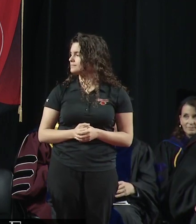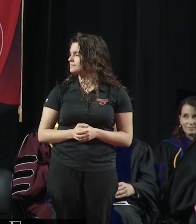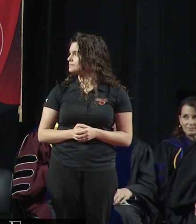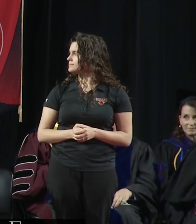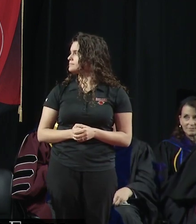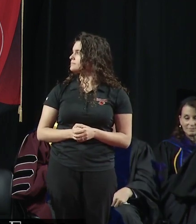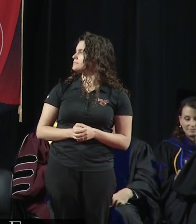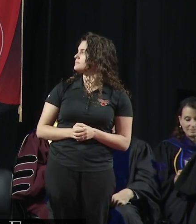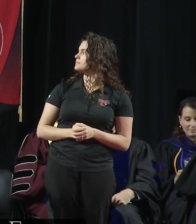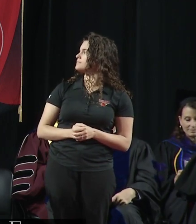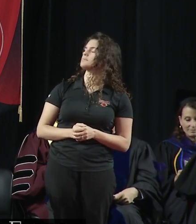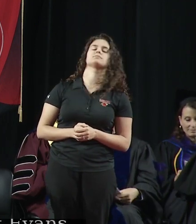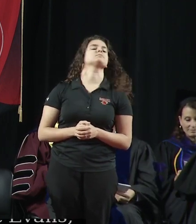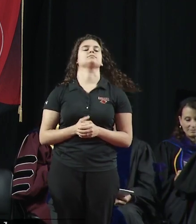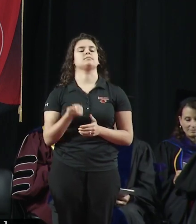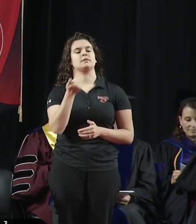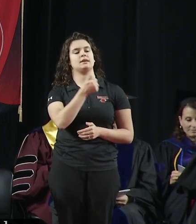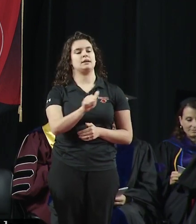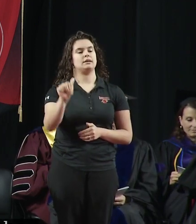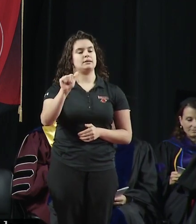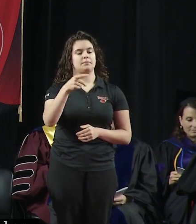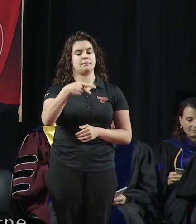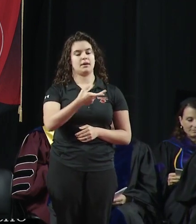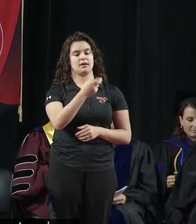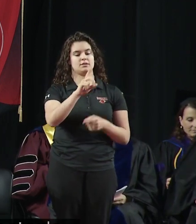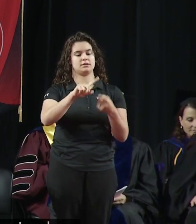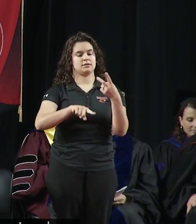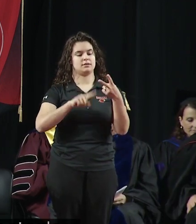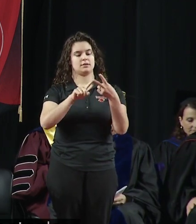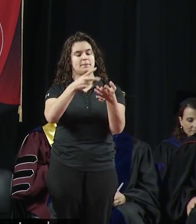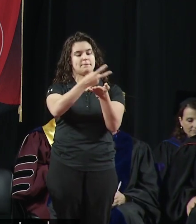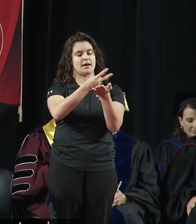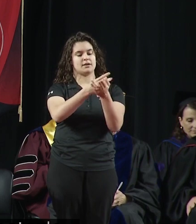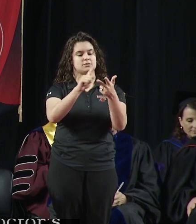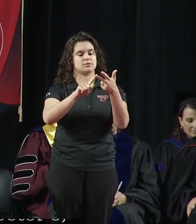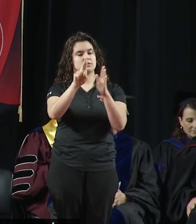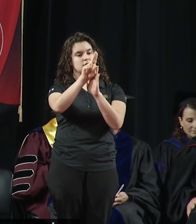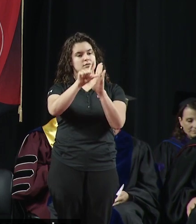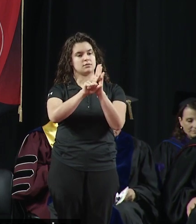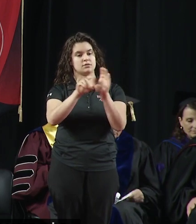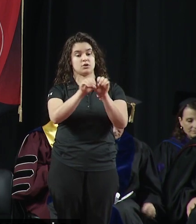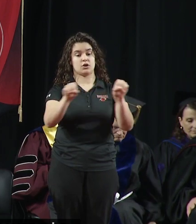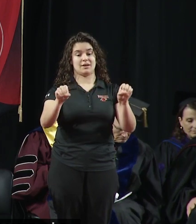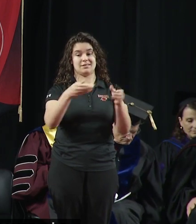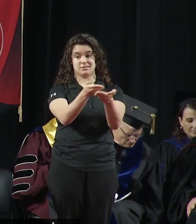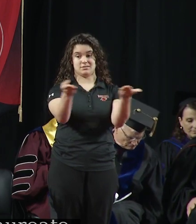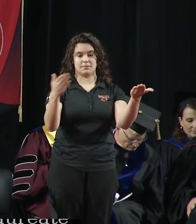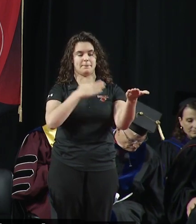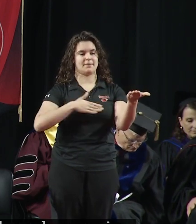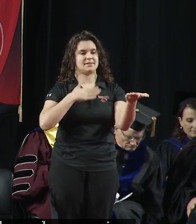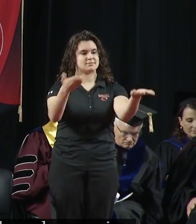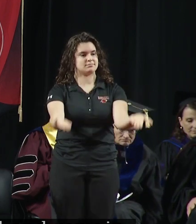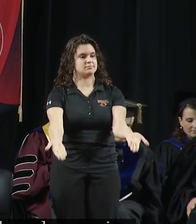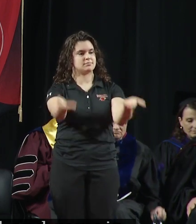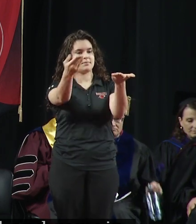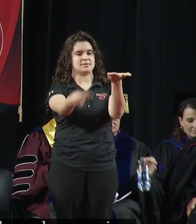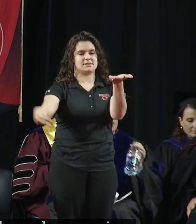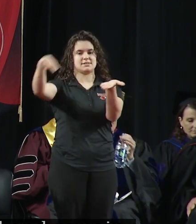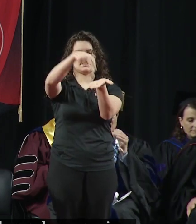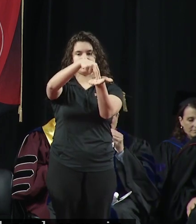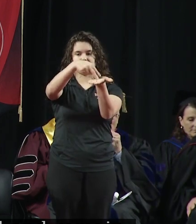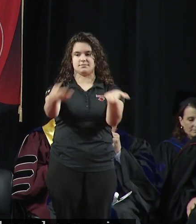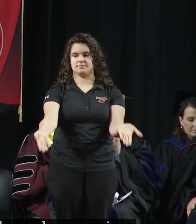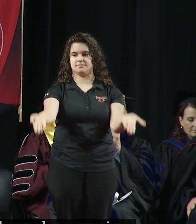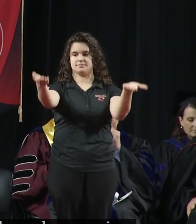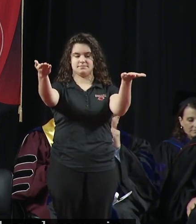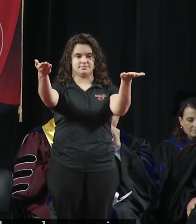And will the candidates for the doctor's, master's, and baccalaureate degrees please stand and remain standing?